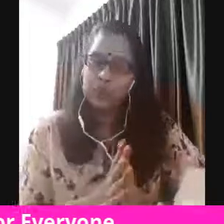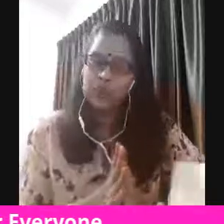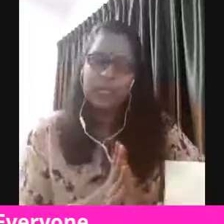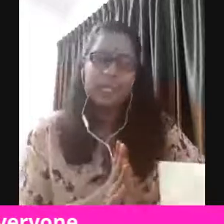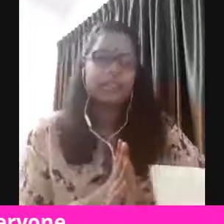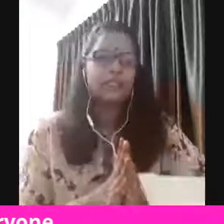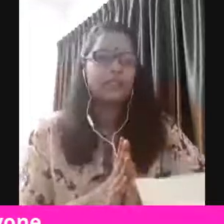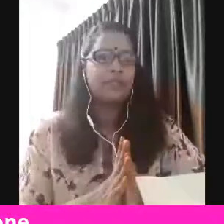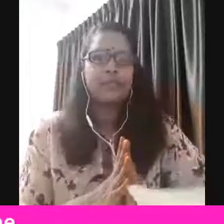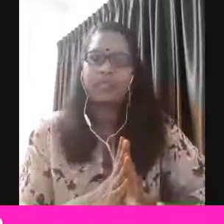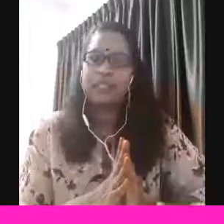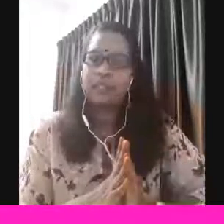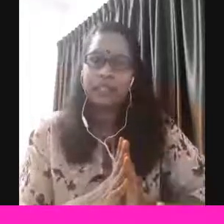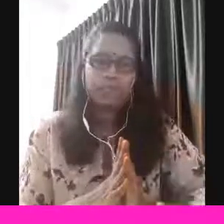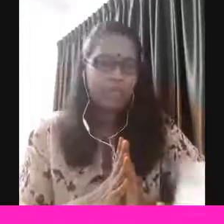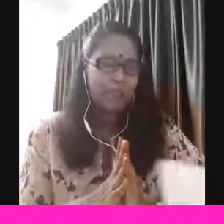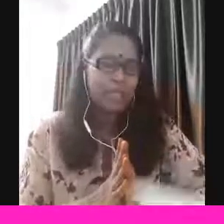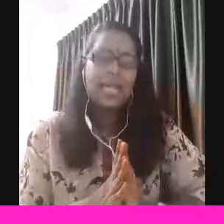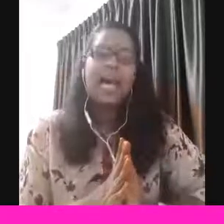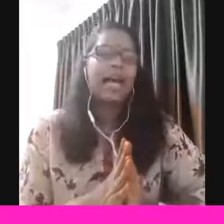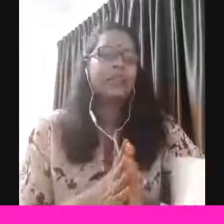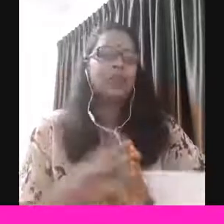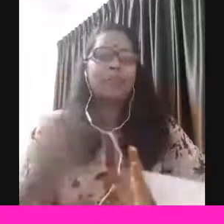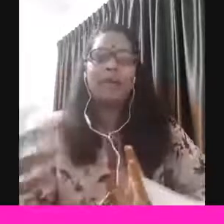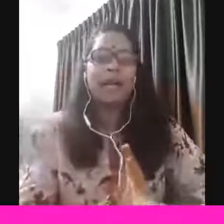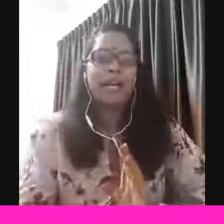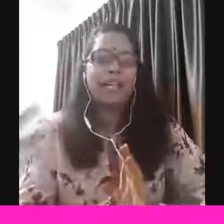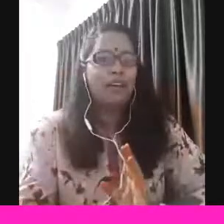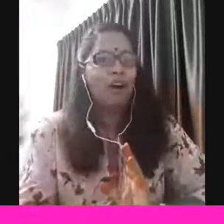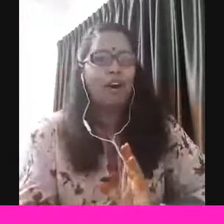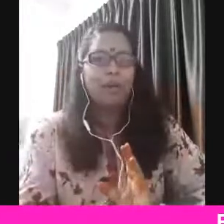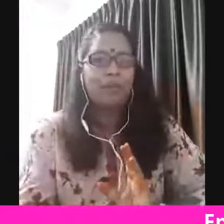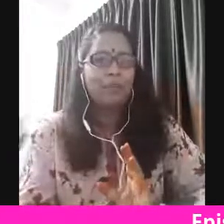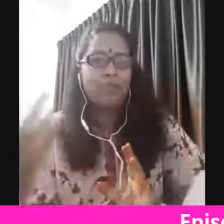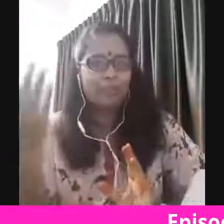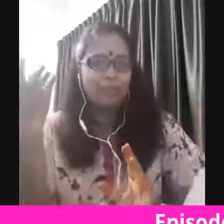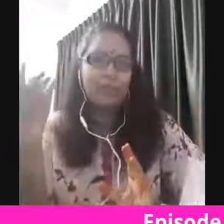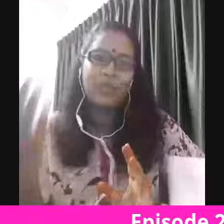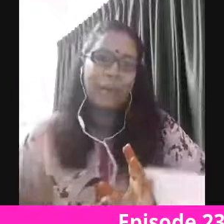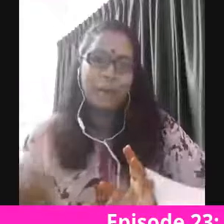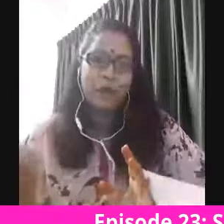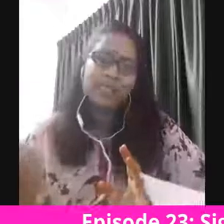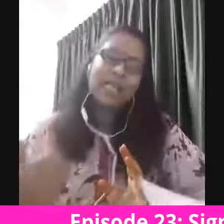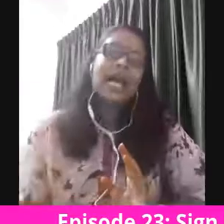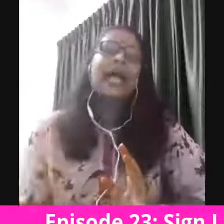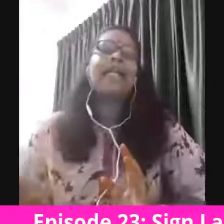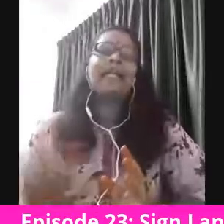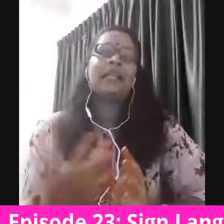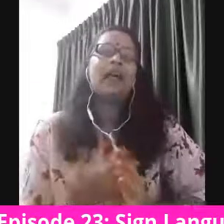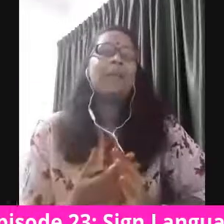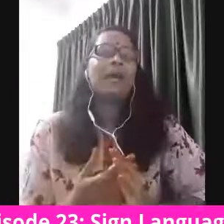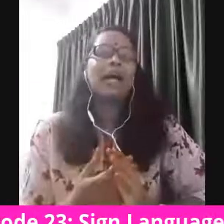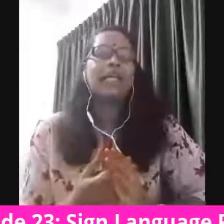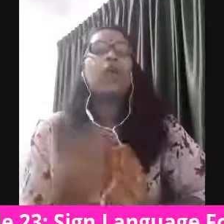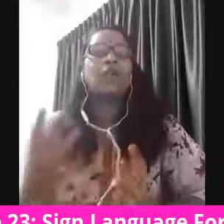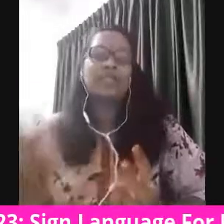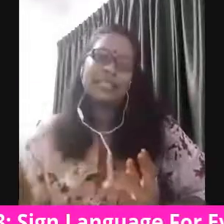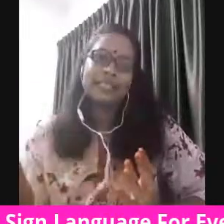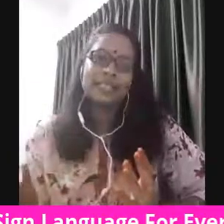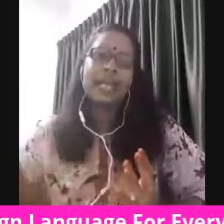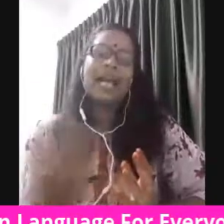enter the school, it's very very difficult for me. I took back Mm-hmm. my all my books, my UKM books, and